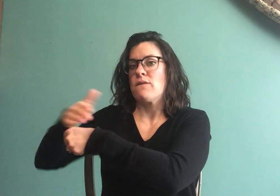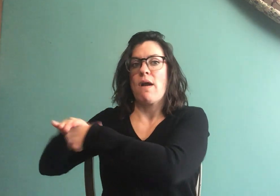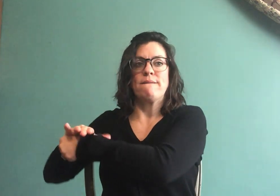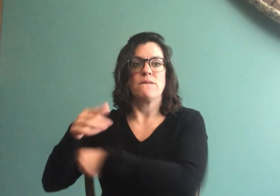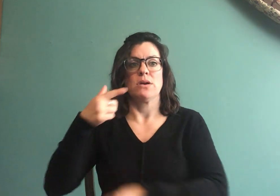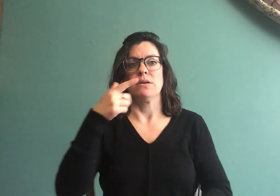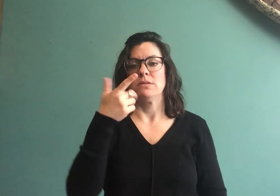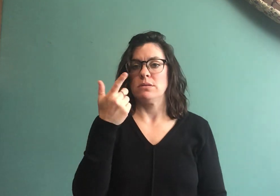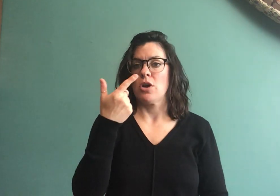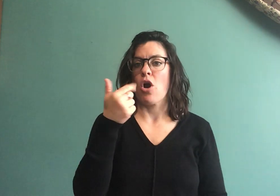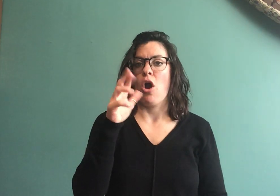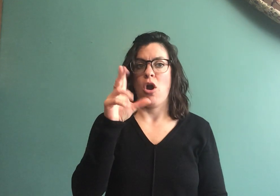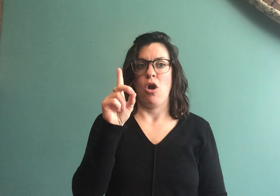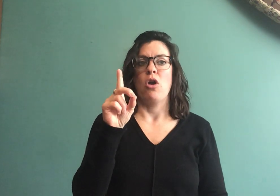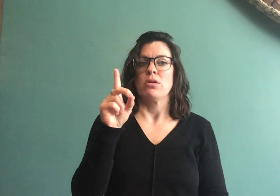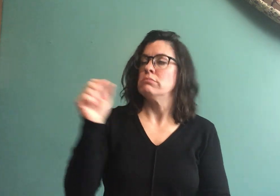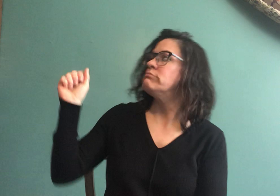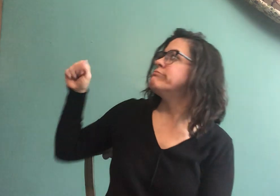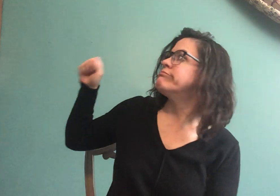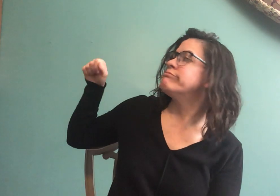know that. All right.